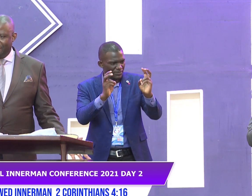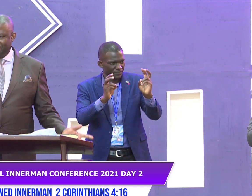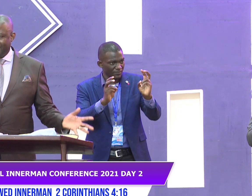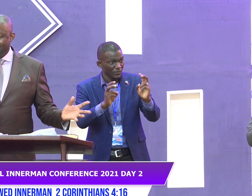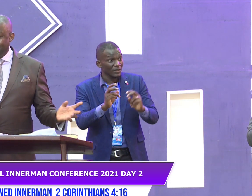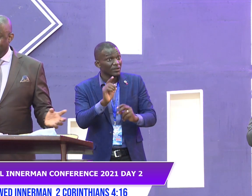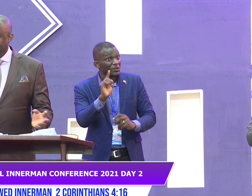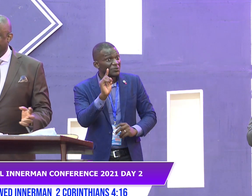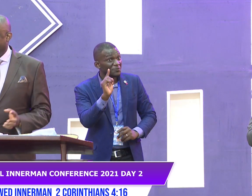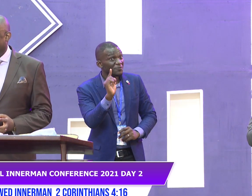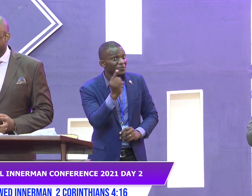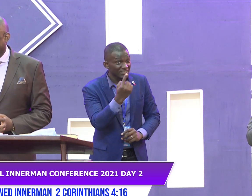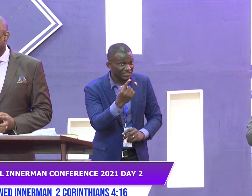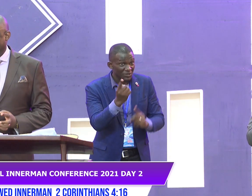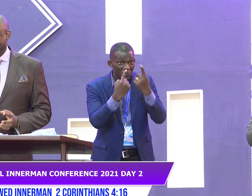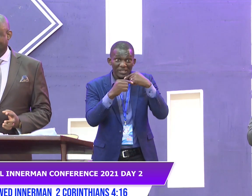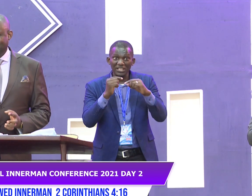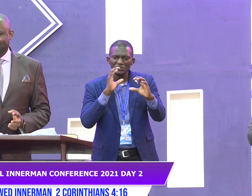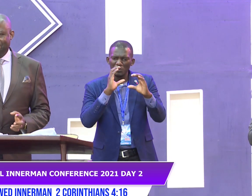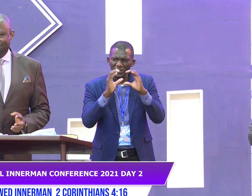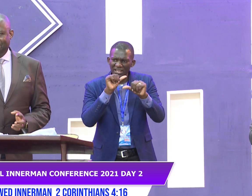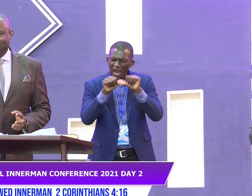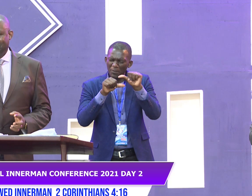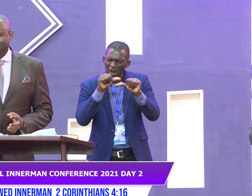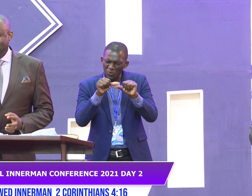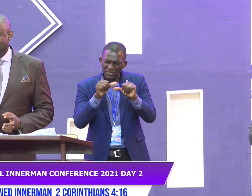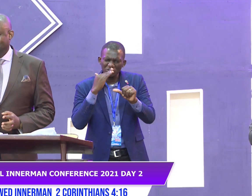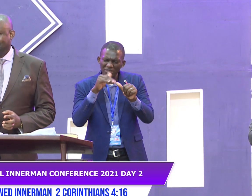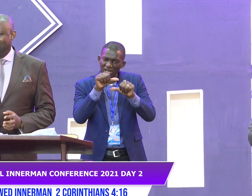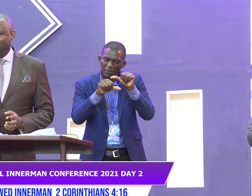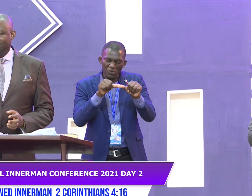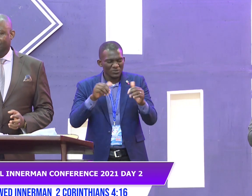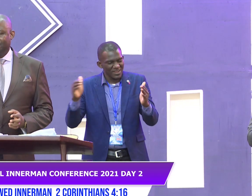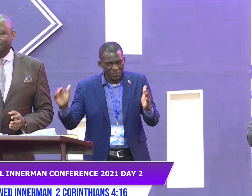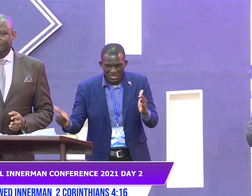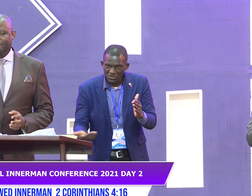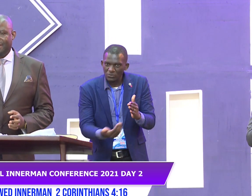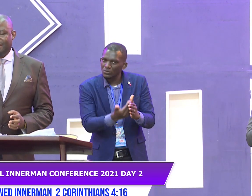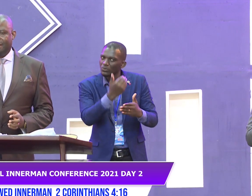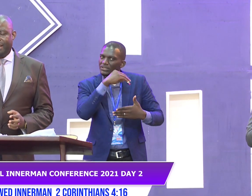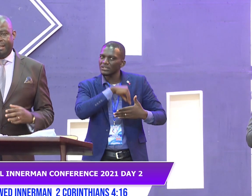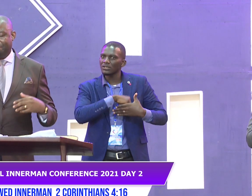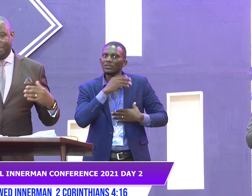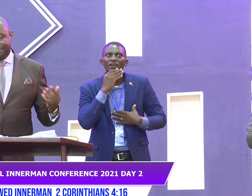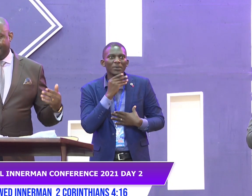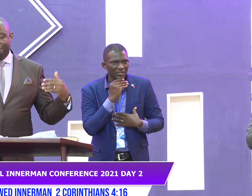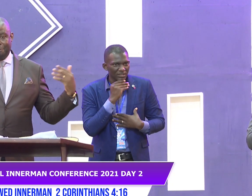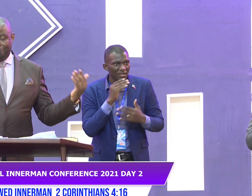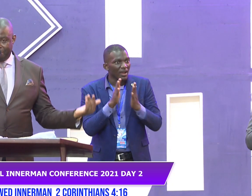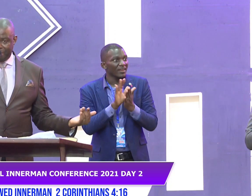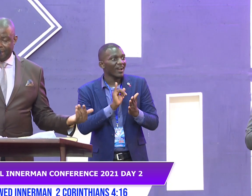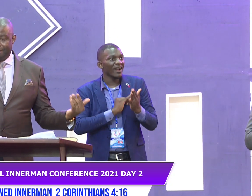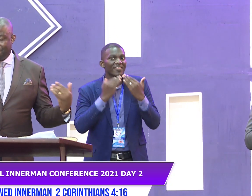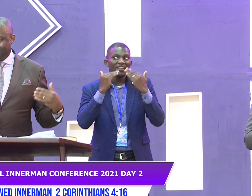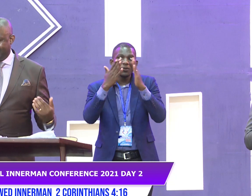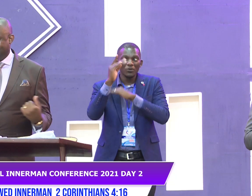talking about a renewed inner man. Okusokera ddala tuwogera ku muntu ow'omunda aziddwa obuggya. And I bless the Lord for